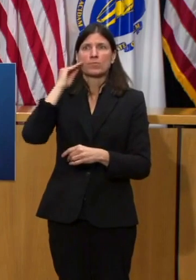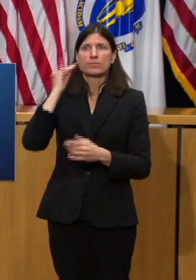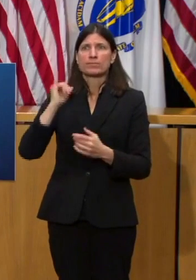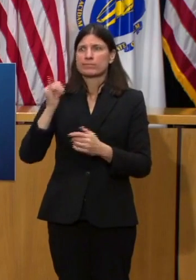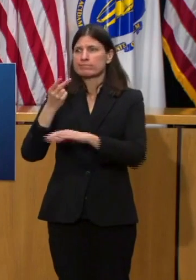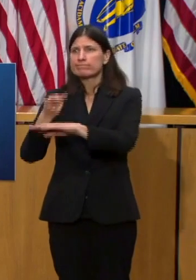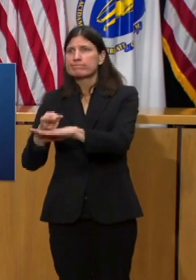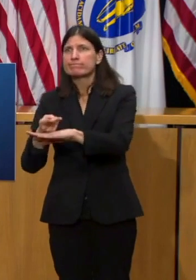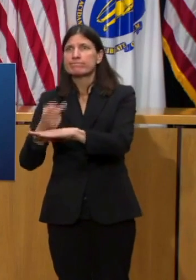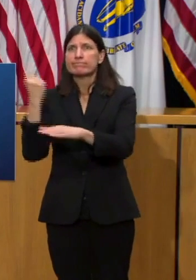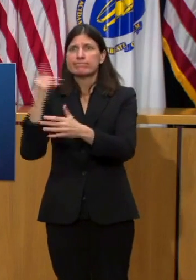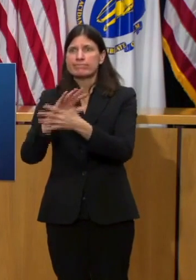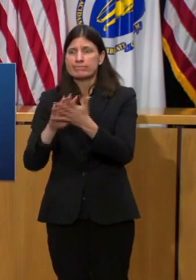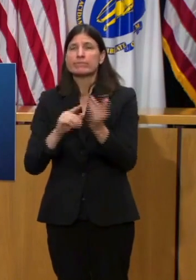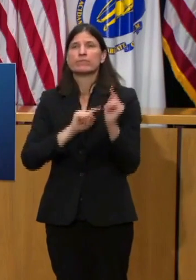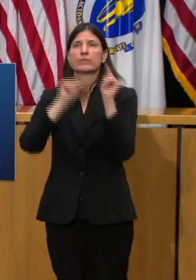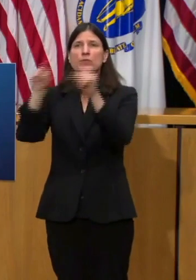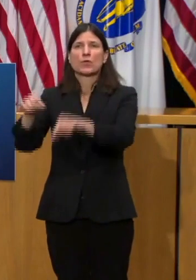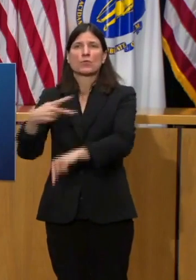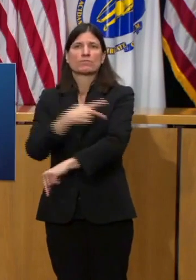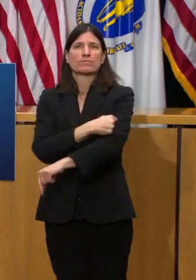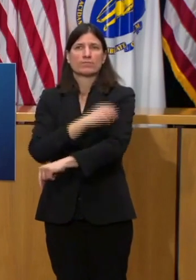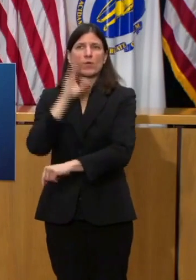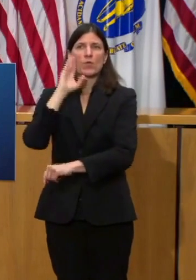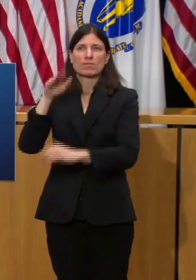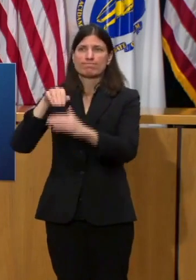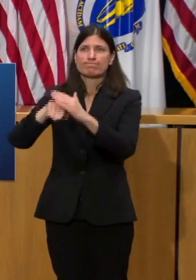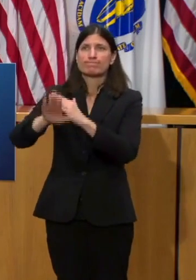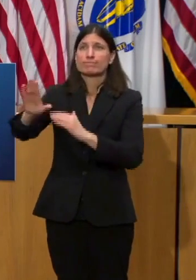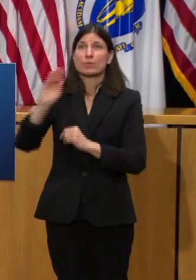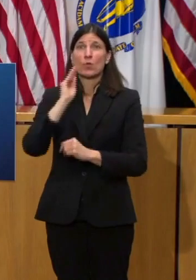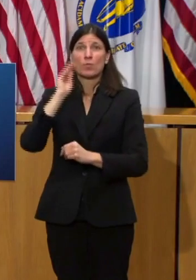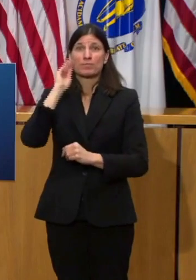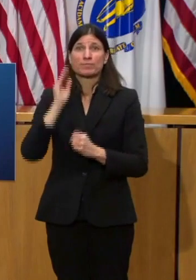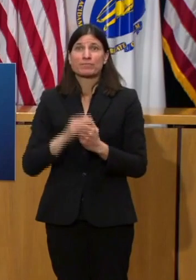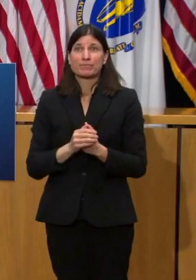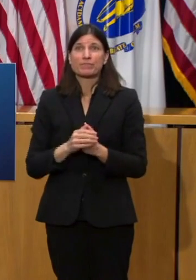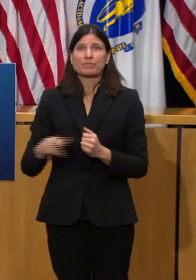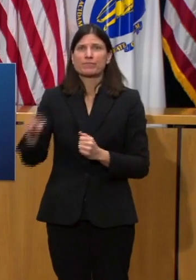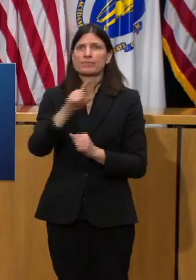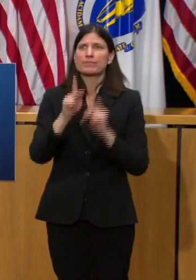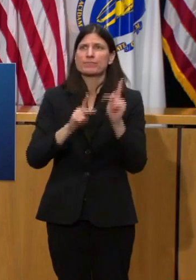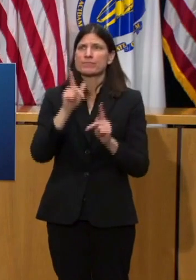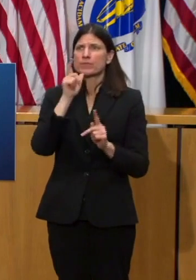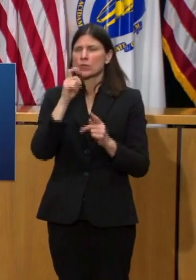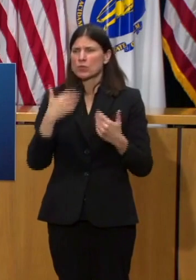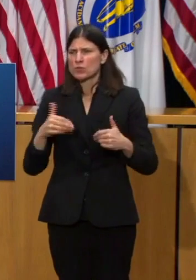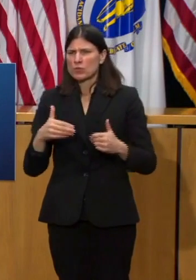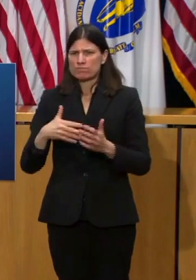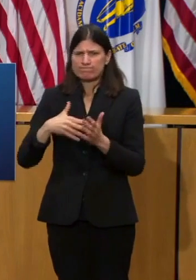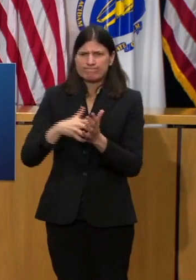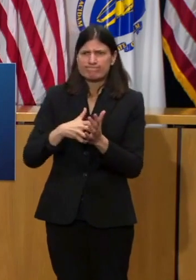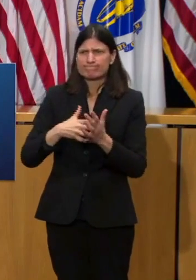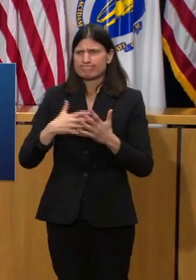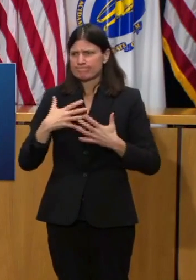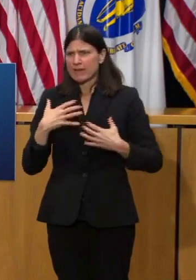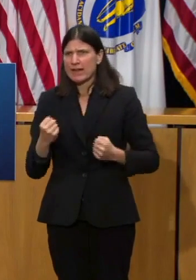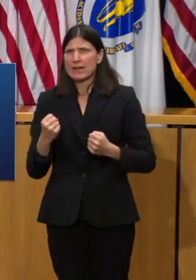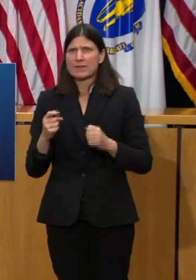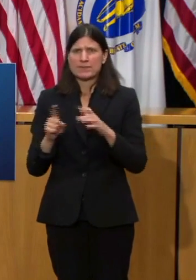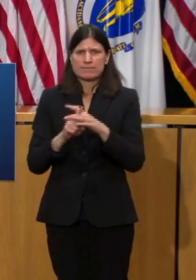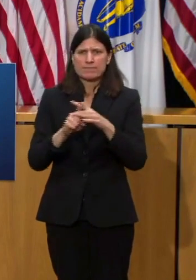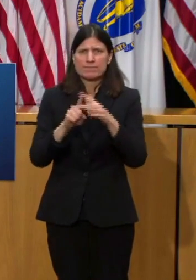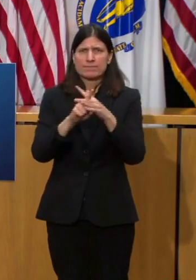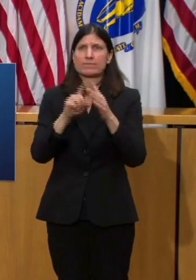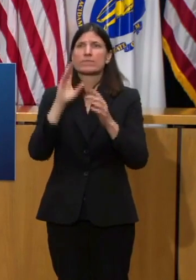housebound or otherwise unable to visit a mass vac site or a larger site. The